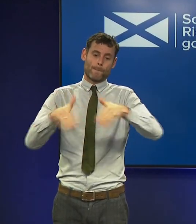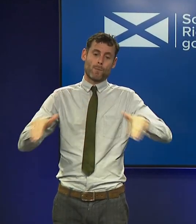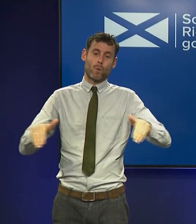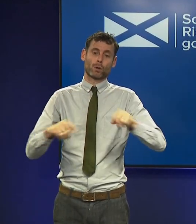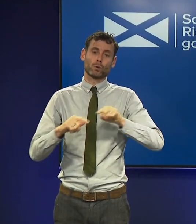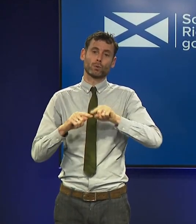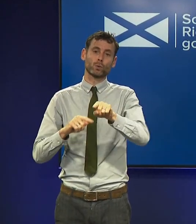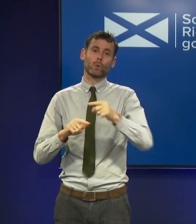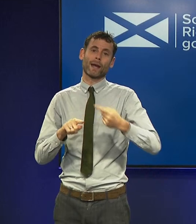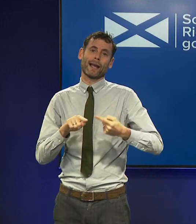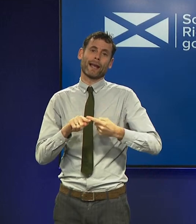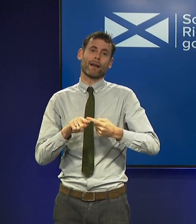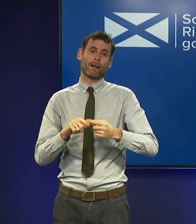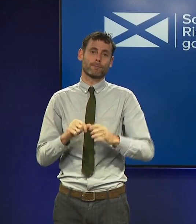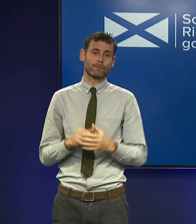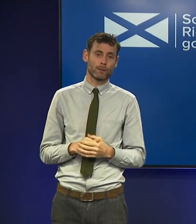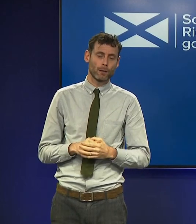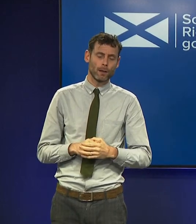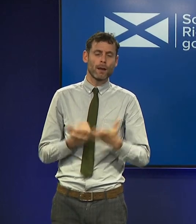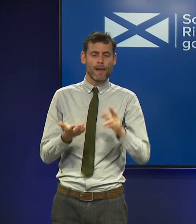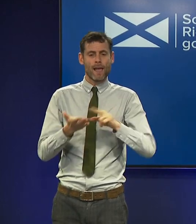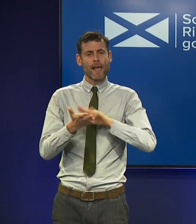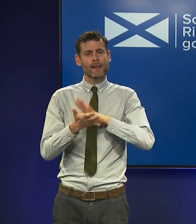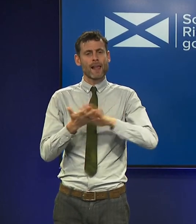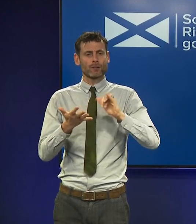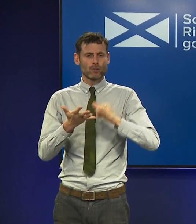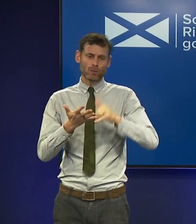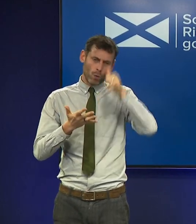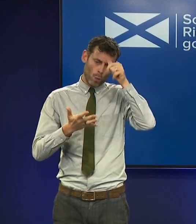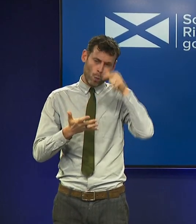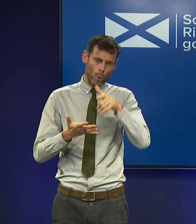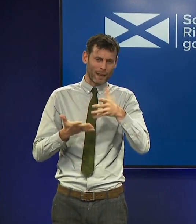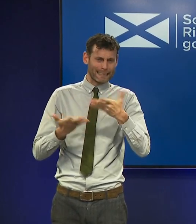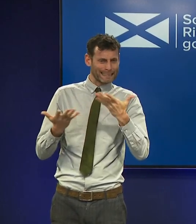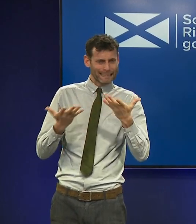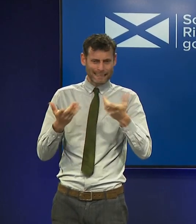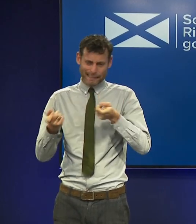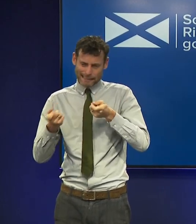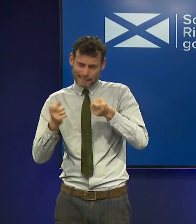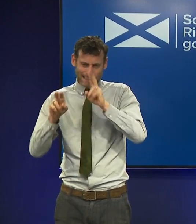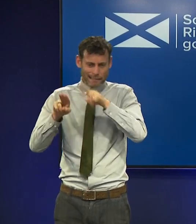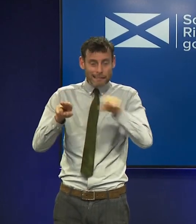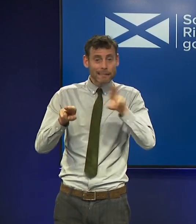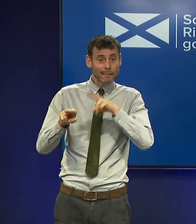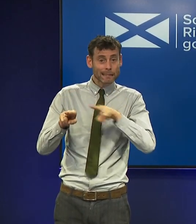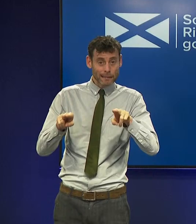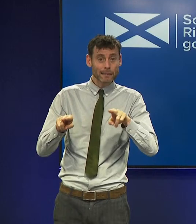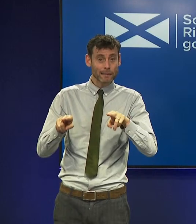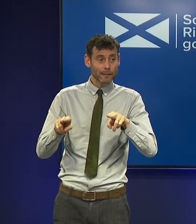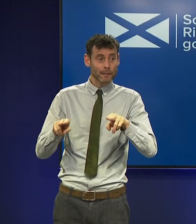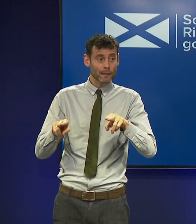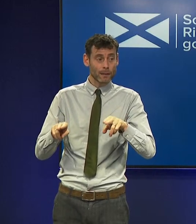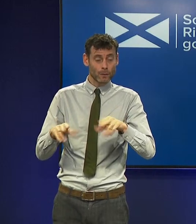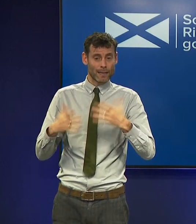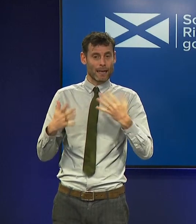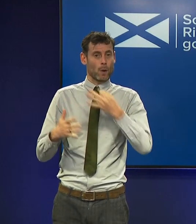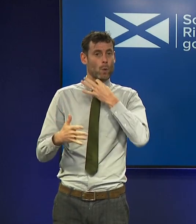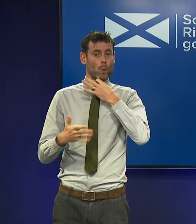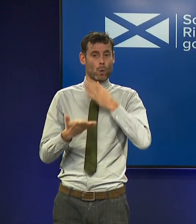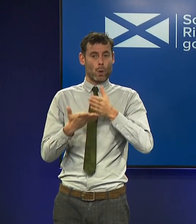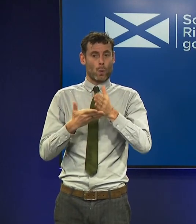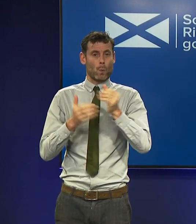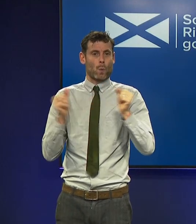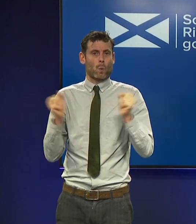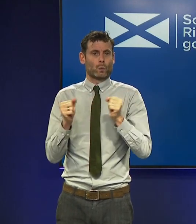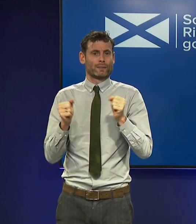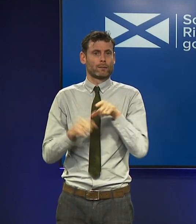we know it's under a lot of pressure at the moment, and the Health Secretary has said perhaps more so than at any point during the pandemic, and we're heading into winter now.